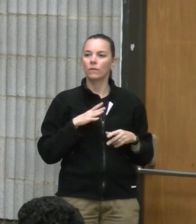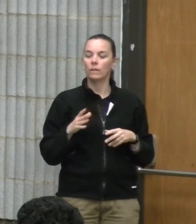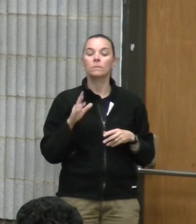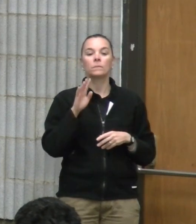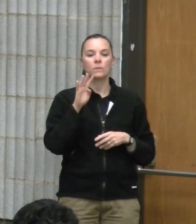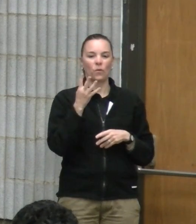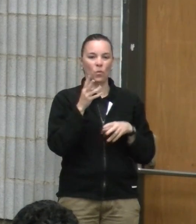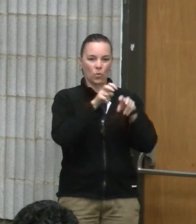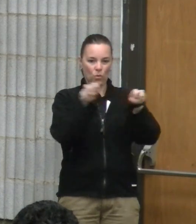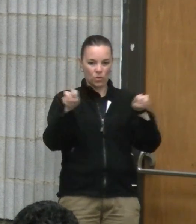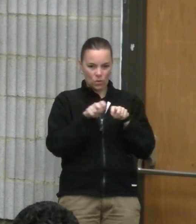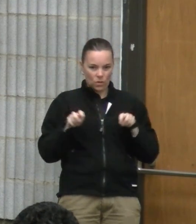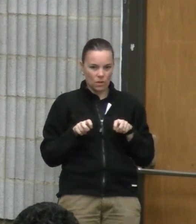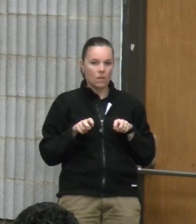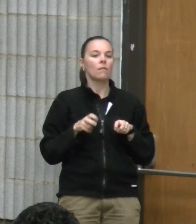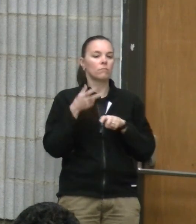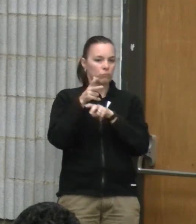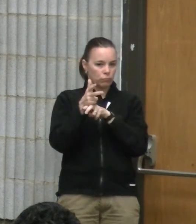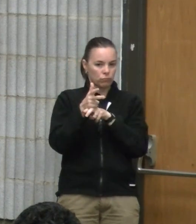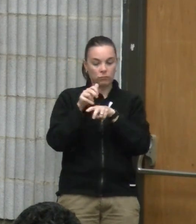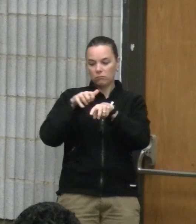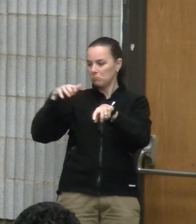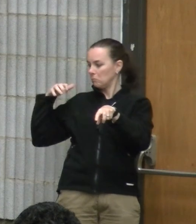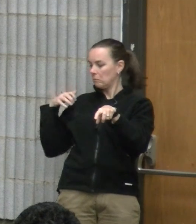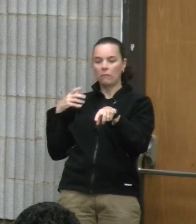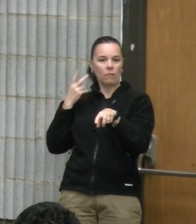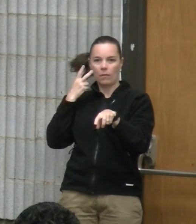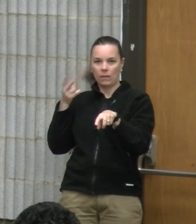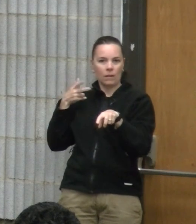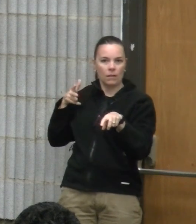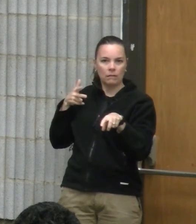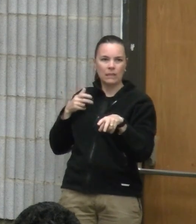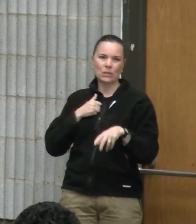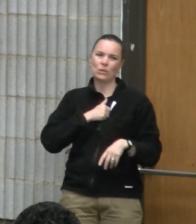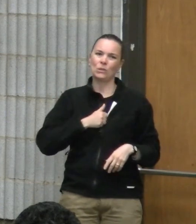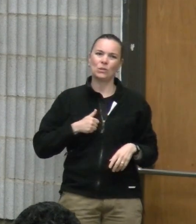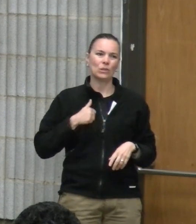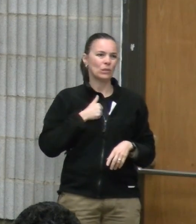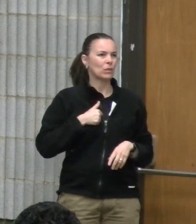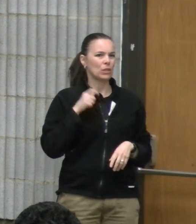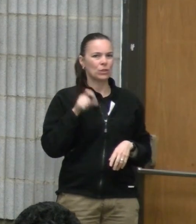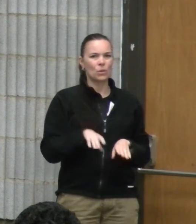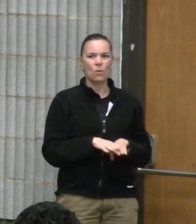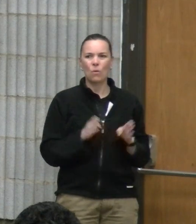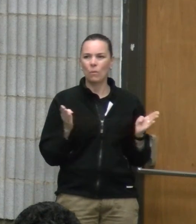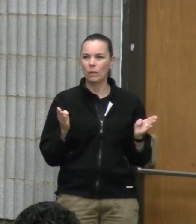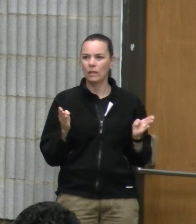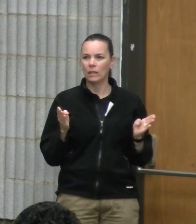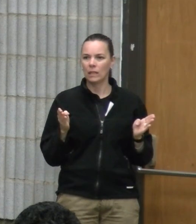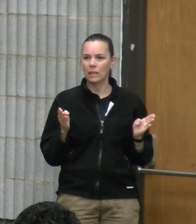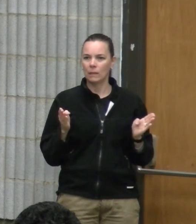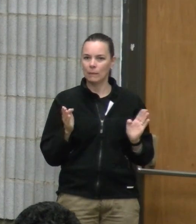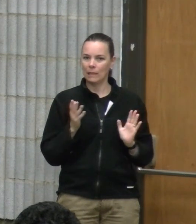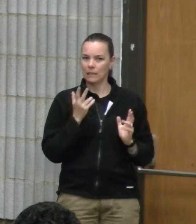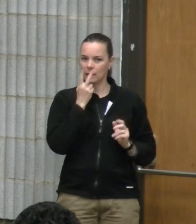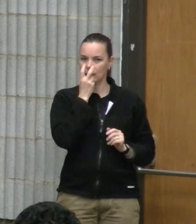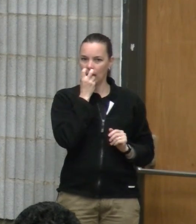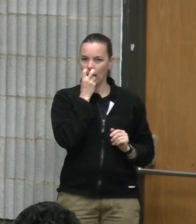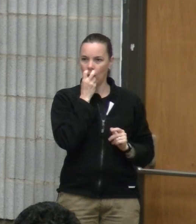floor. There's filming. I probably should have opened with that. I'm sorry. I don't think any of you have been caught on camera, so